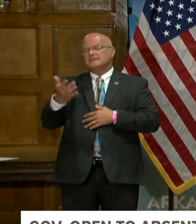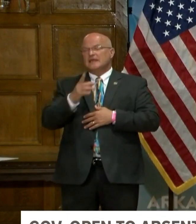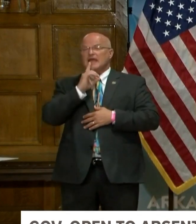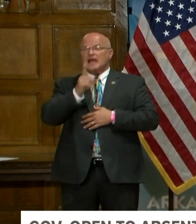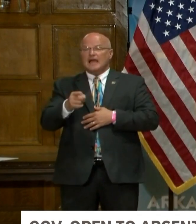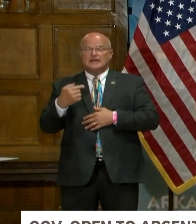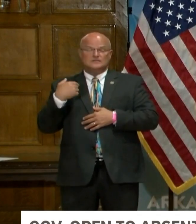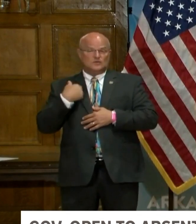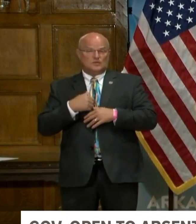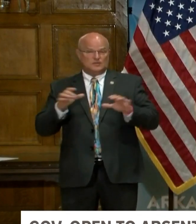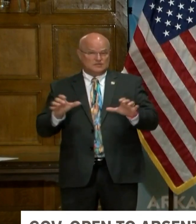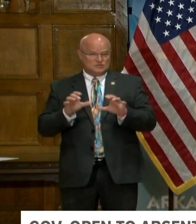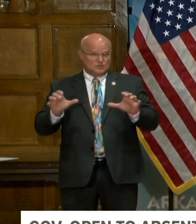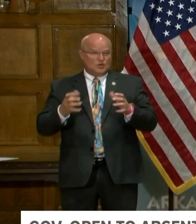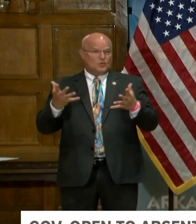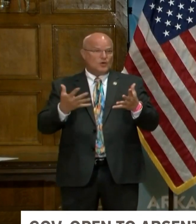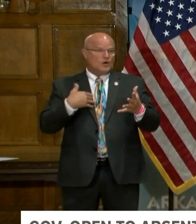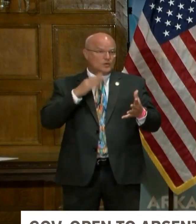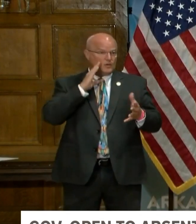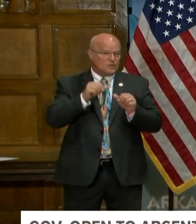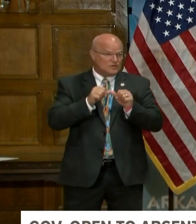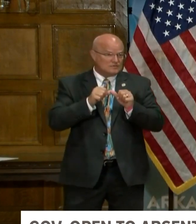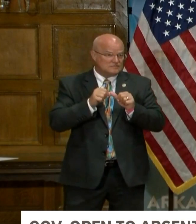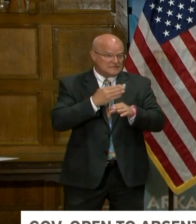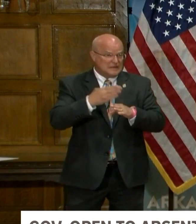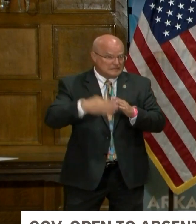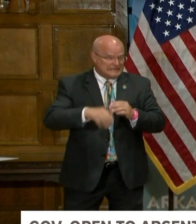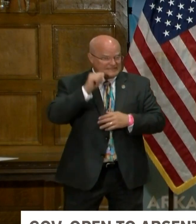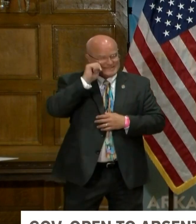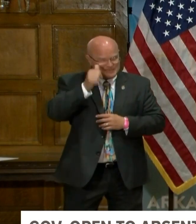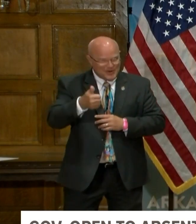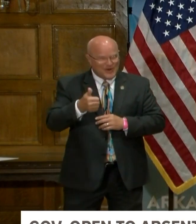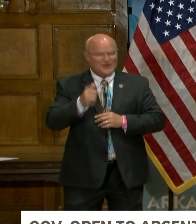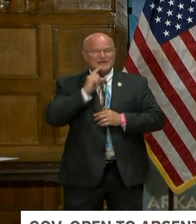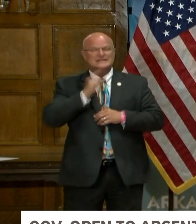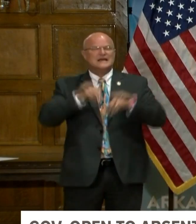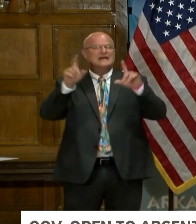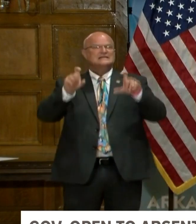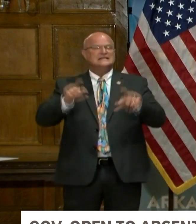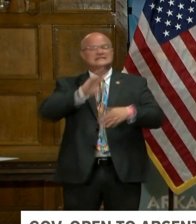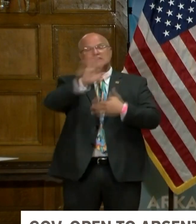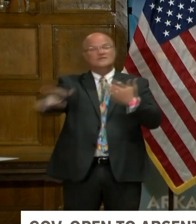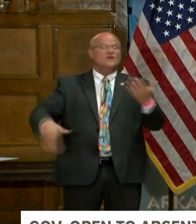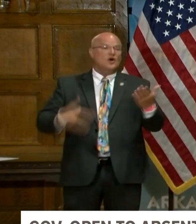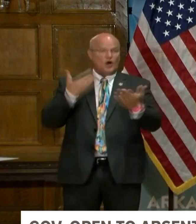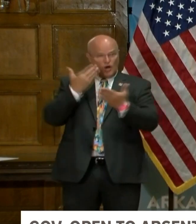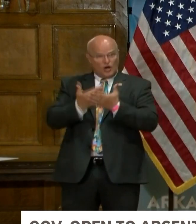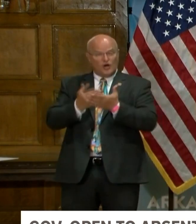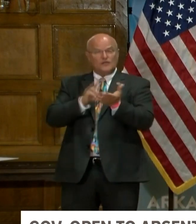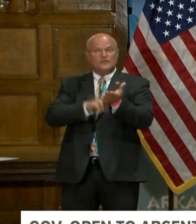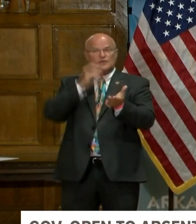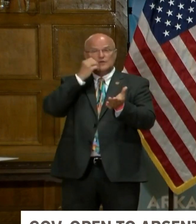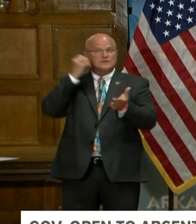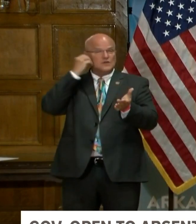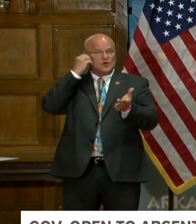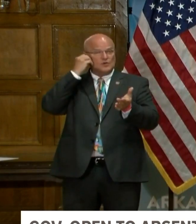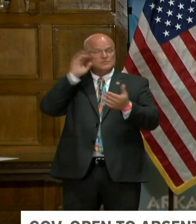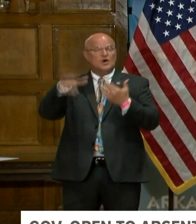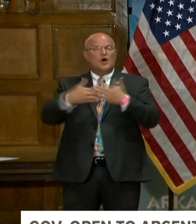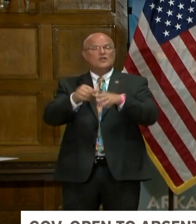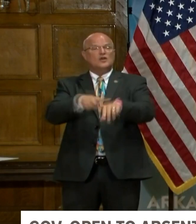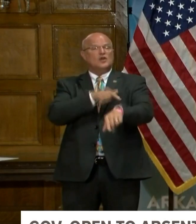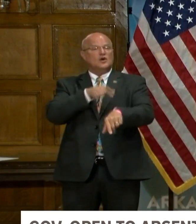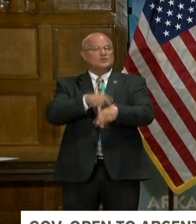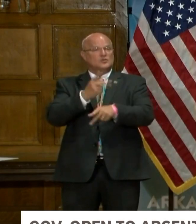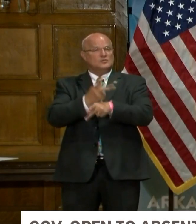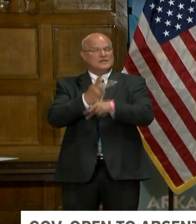Actually, what we've been doing and what we will complete tomorrow is our testing of all the nursing homes, all the long-term